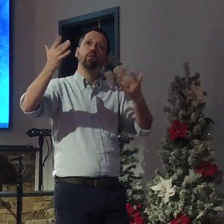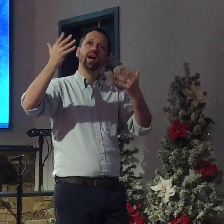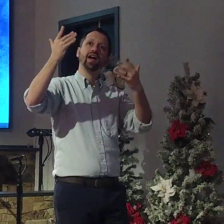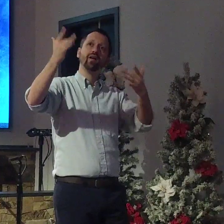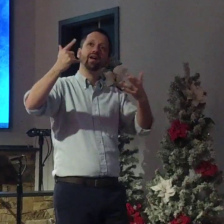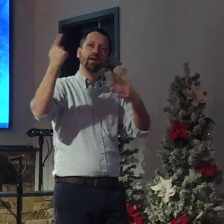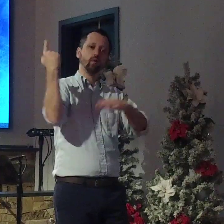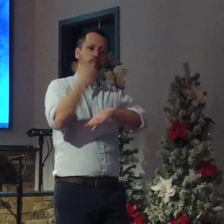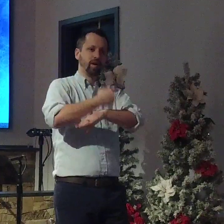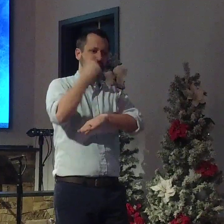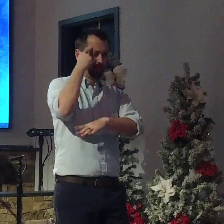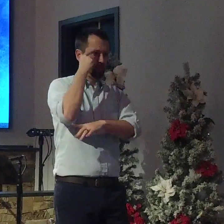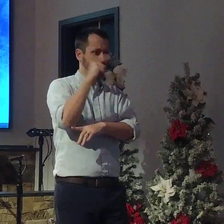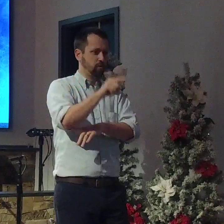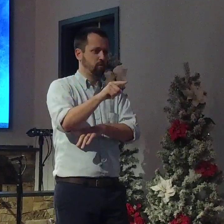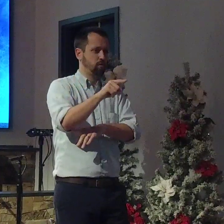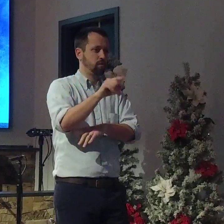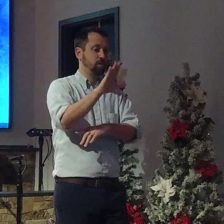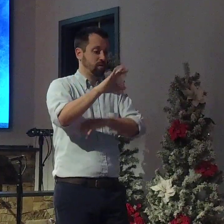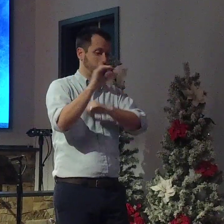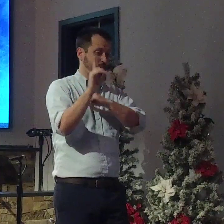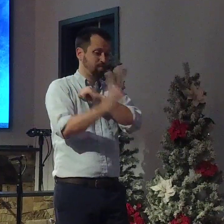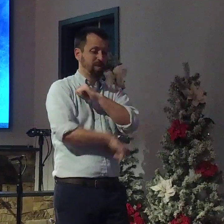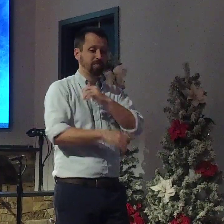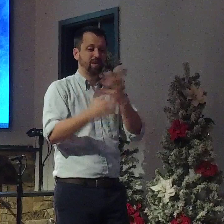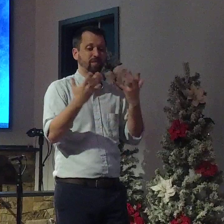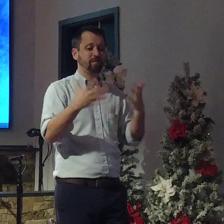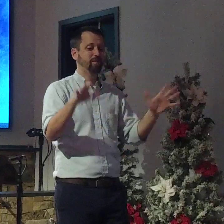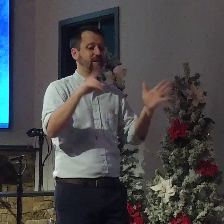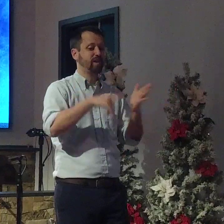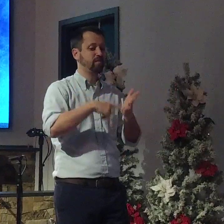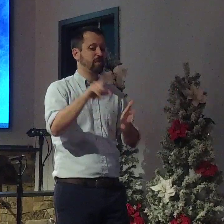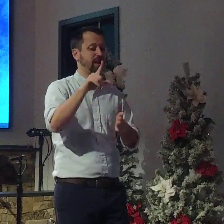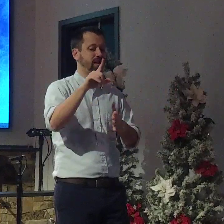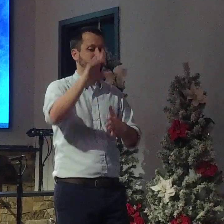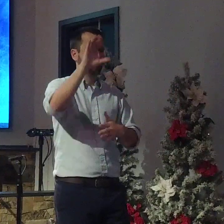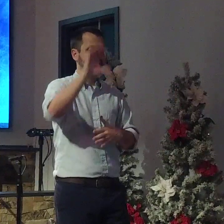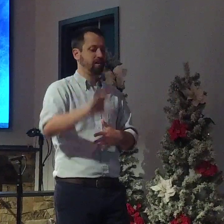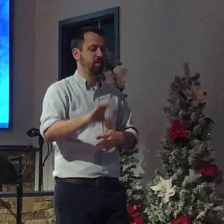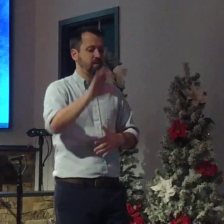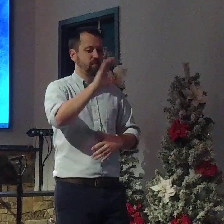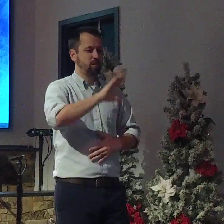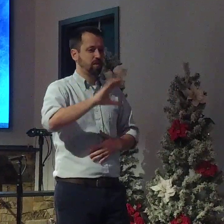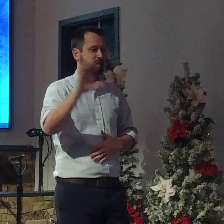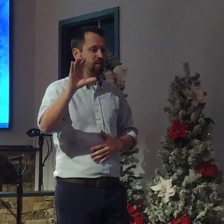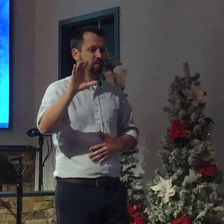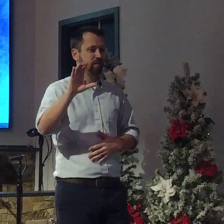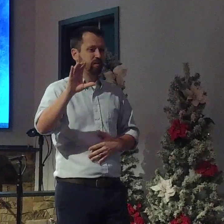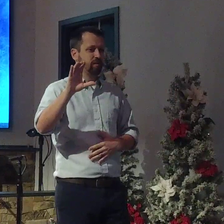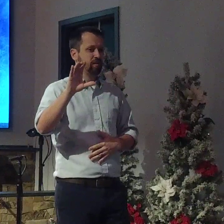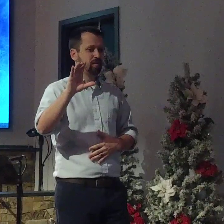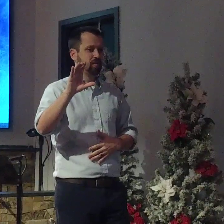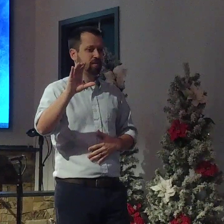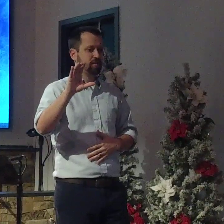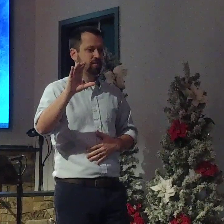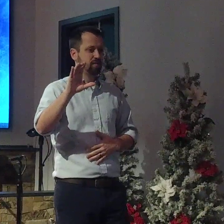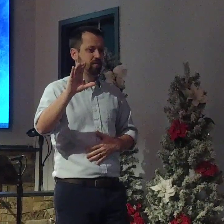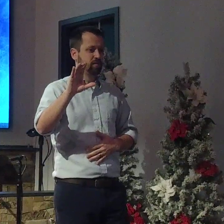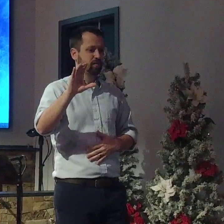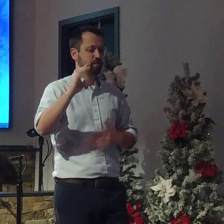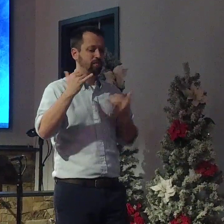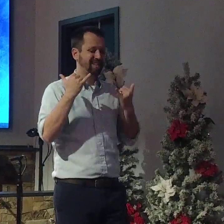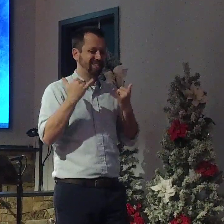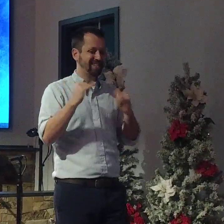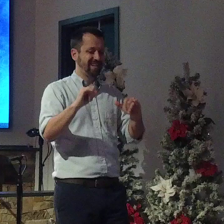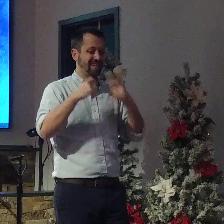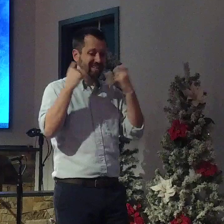Turn from it. Turn from it. Run away like Joseph from whatever it is. Why? Because you're now saved and the Spirit